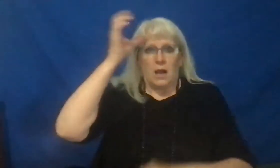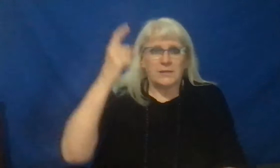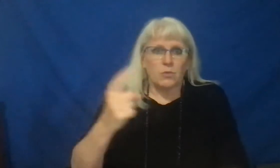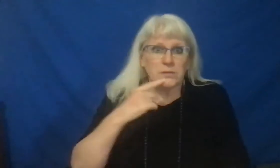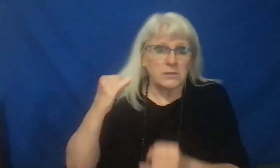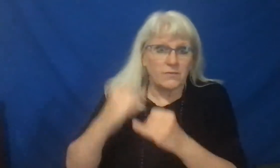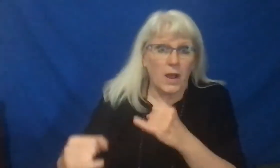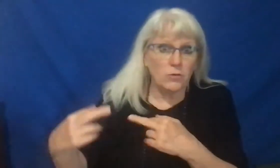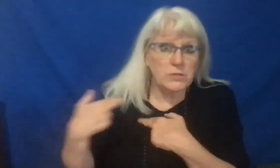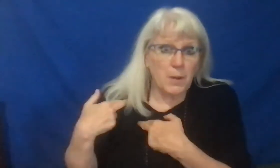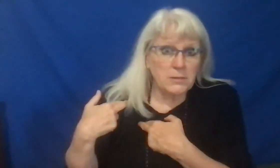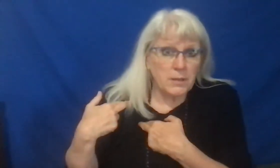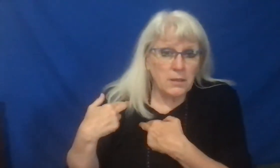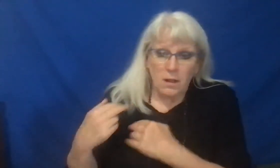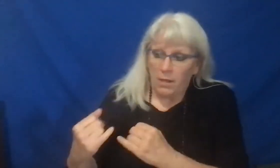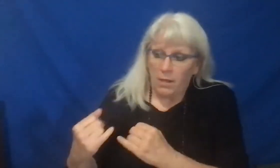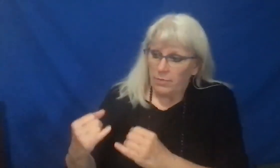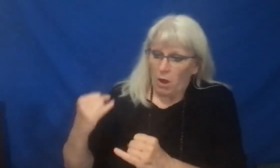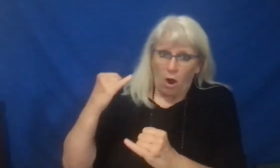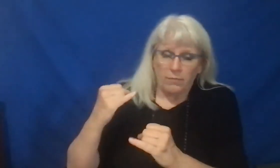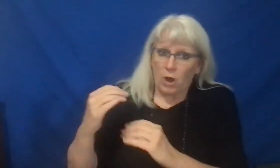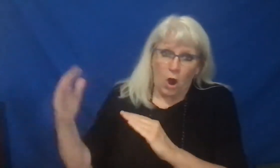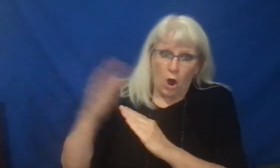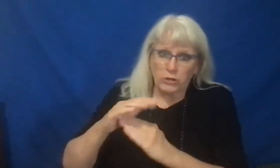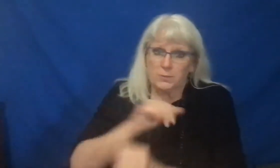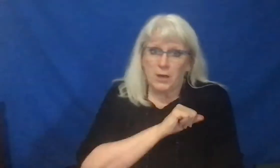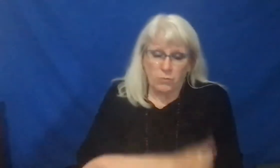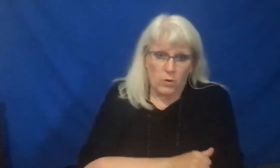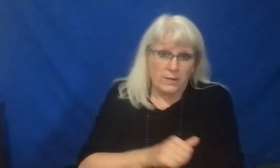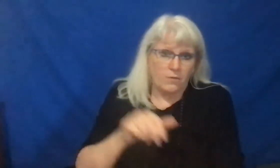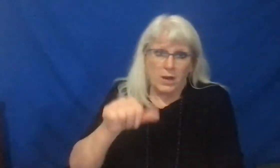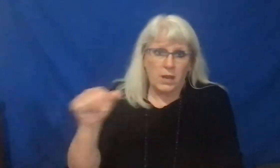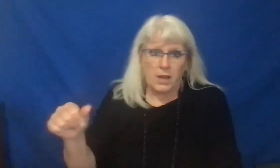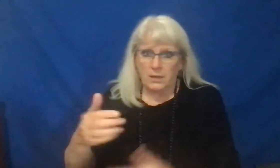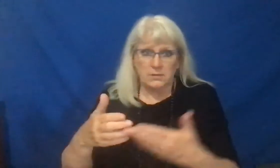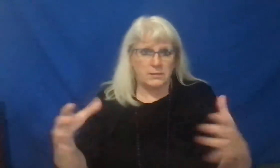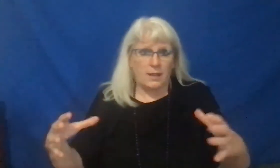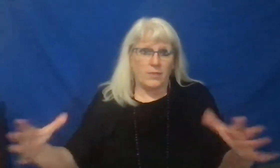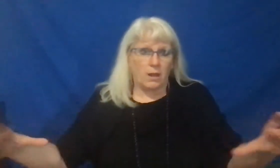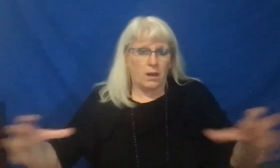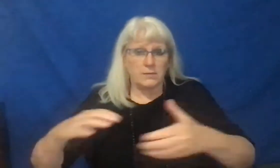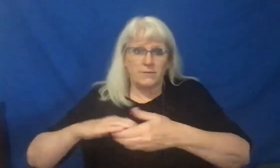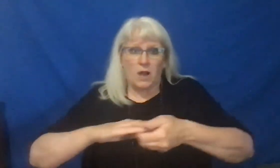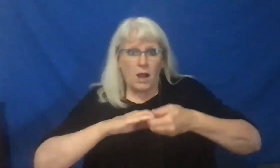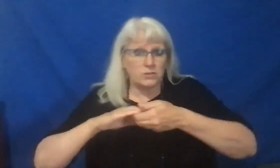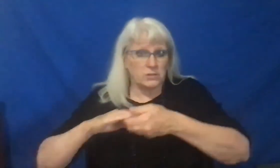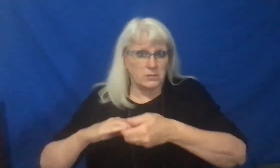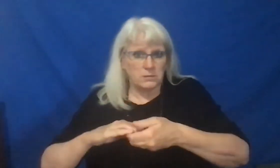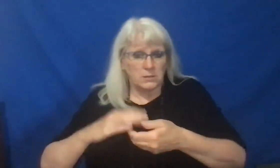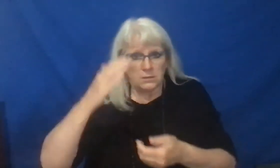responsibility and the ultimate authority for AA World Services should always reside in the collective conscious of our whole fellowship, not Katie's